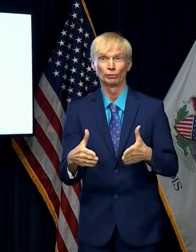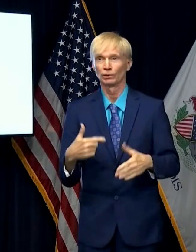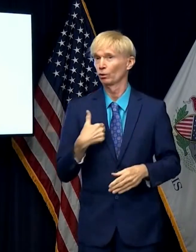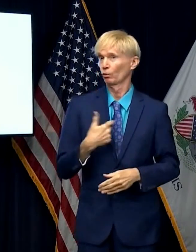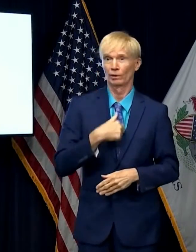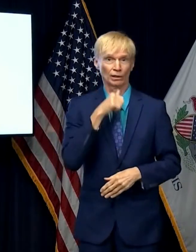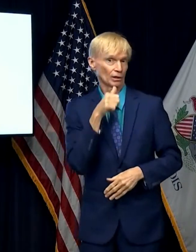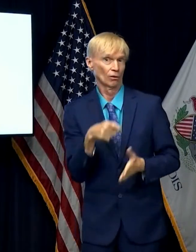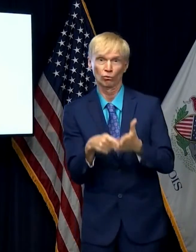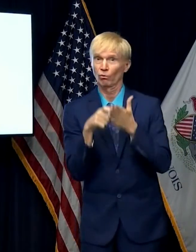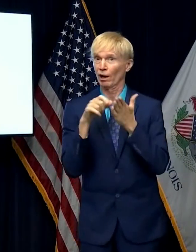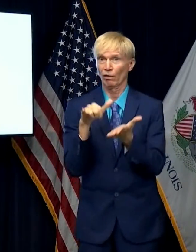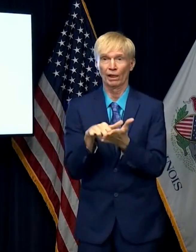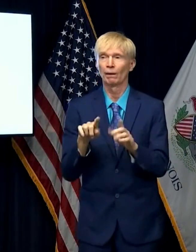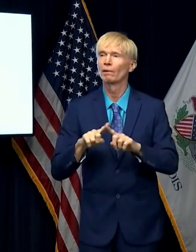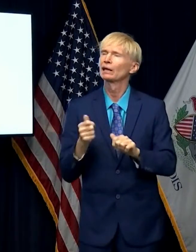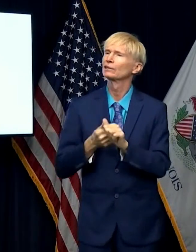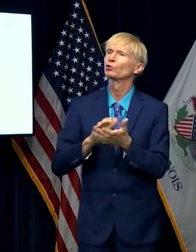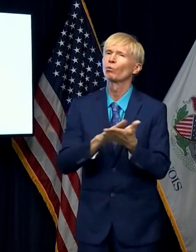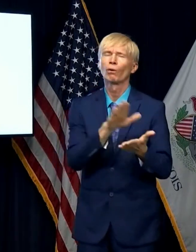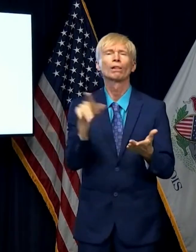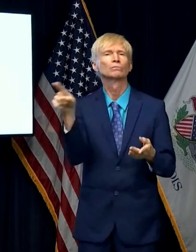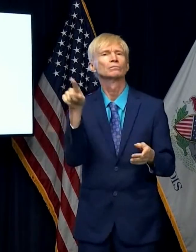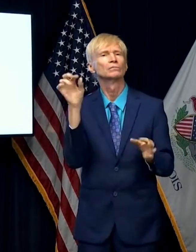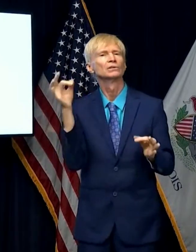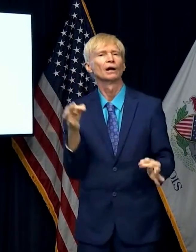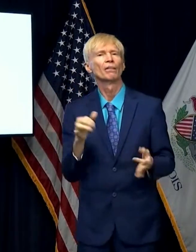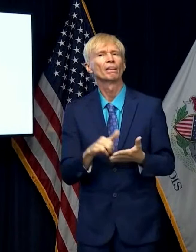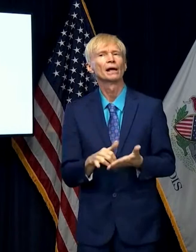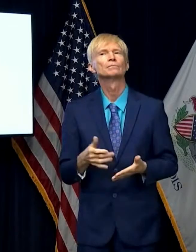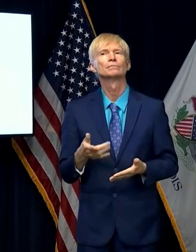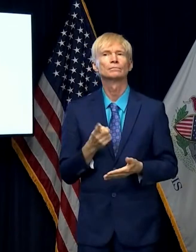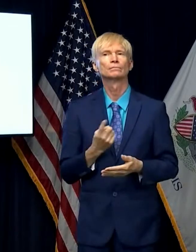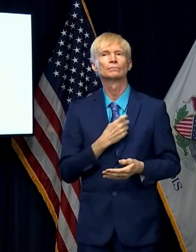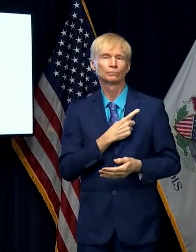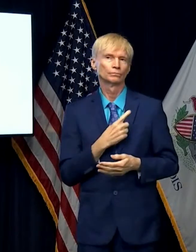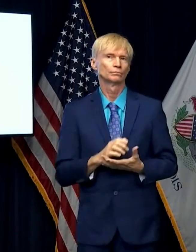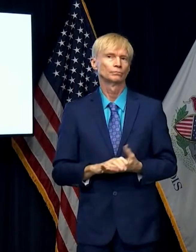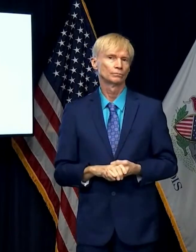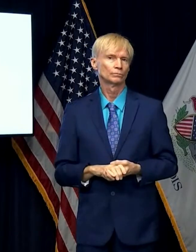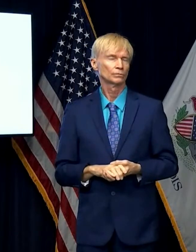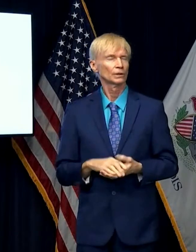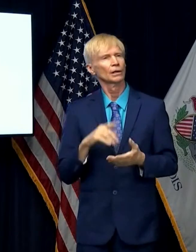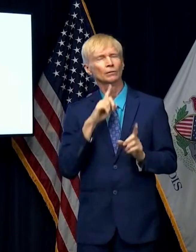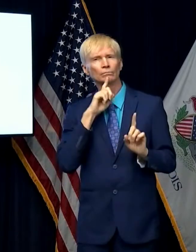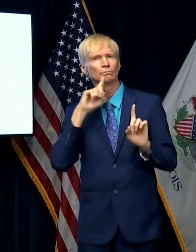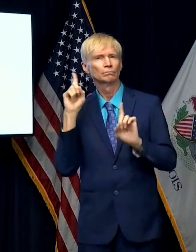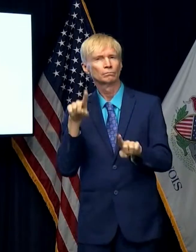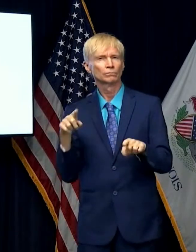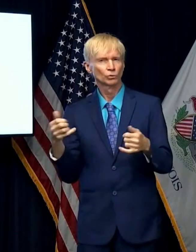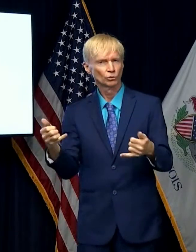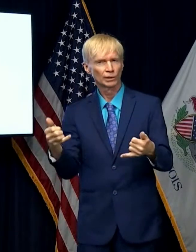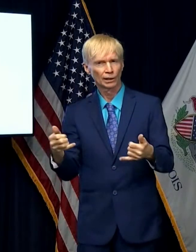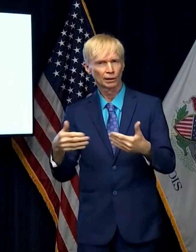those decisions within each school and each district. Governor, is the requirement the equivalent of a mandate? Would you explain the difference?